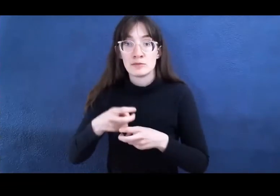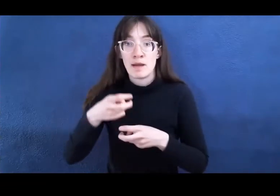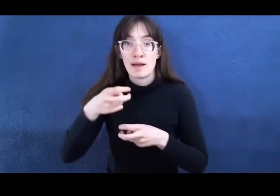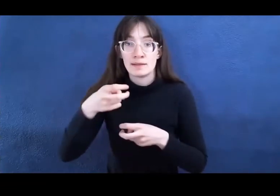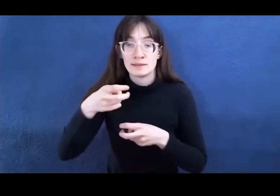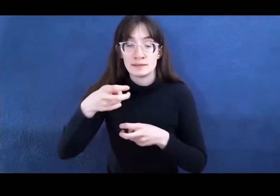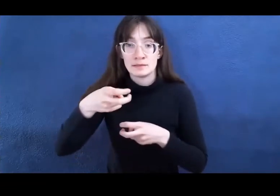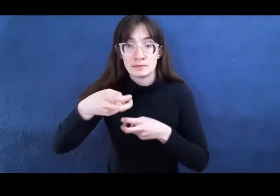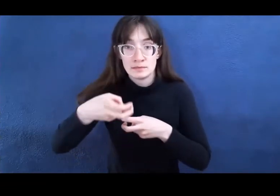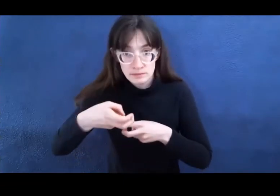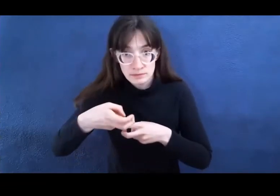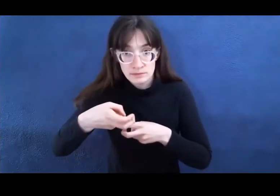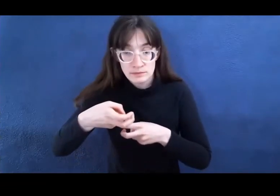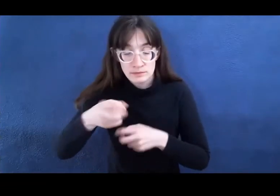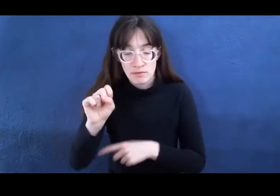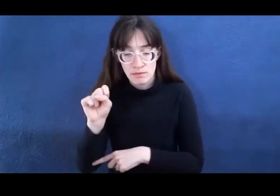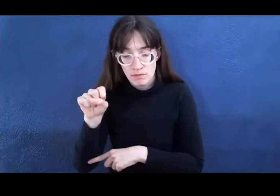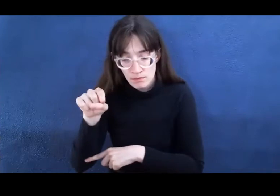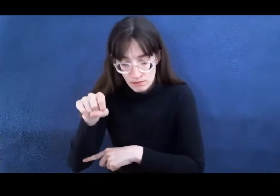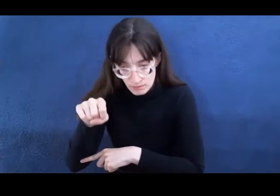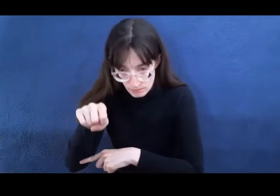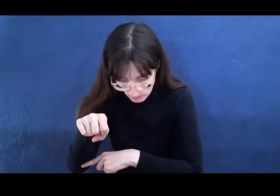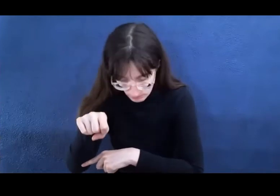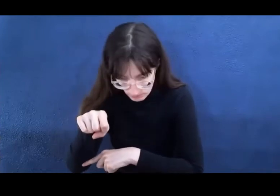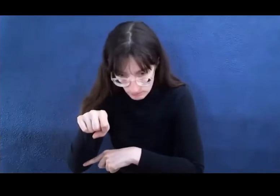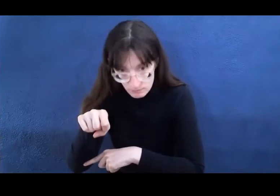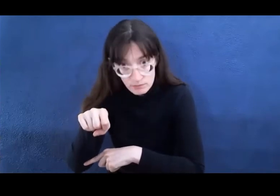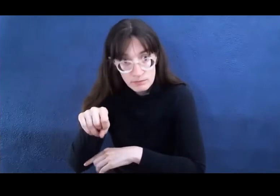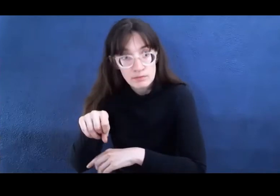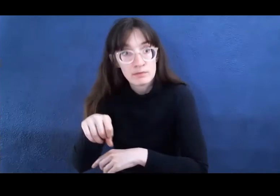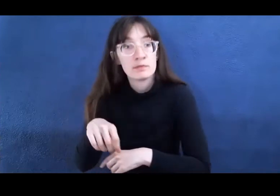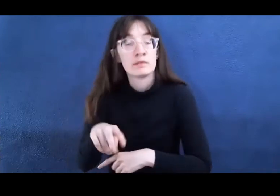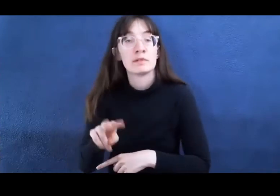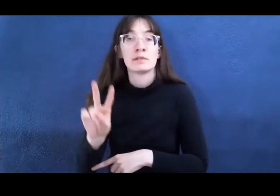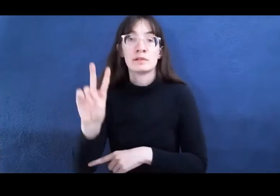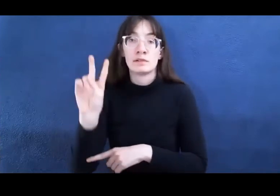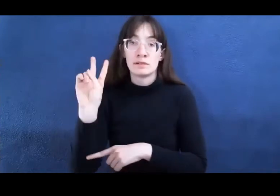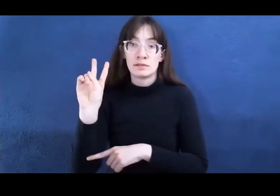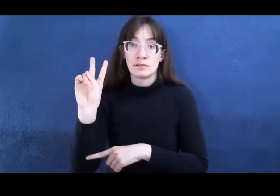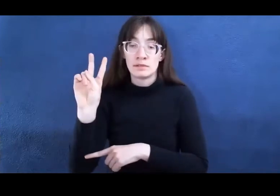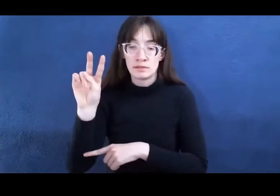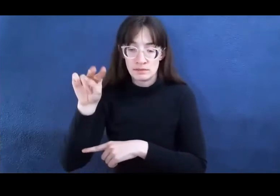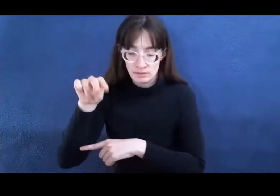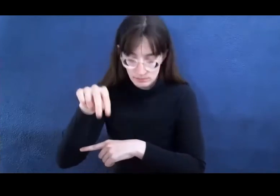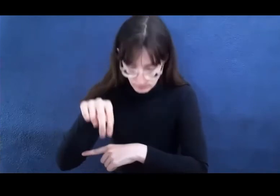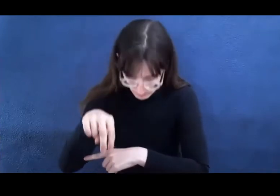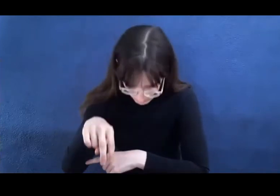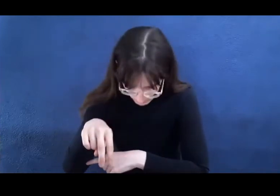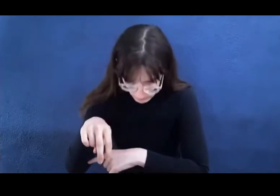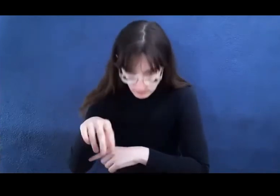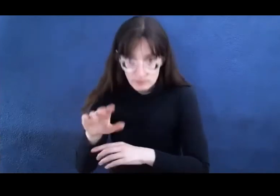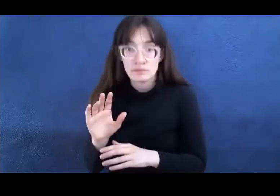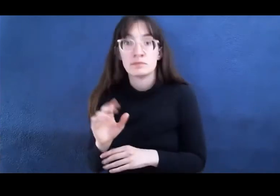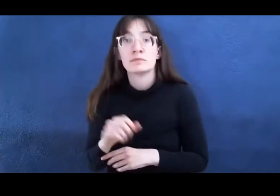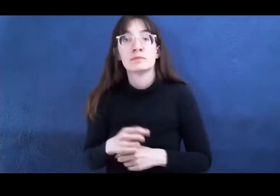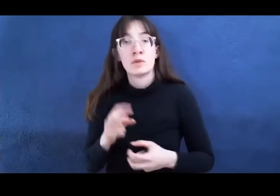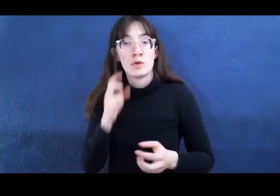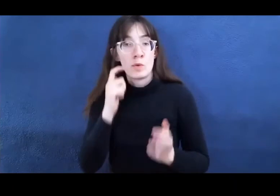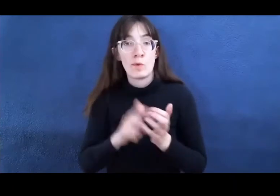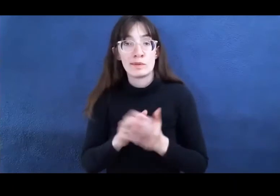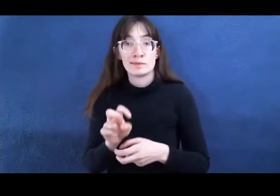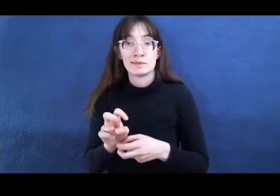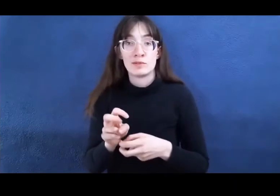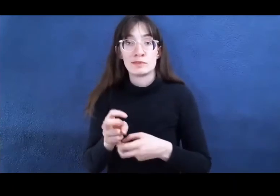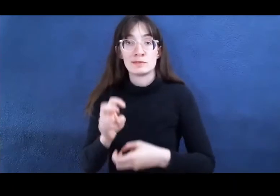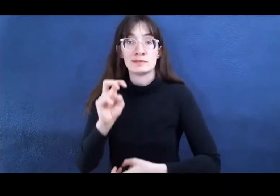maybe curling forward. If you like, you could continue between these two places, maybe lifting your chin, possibly